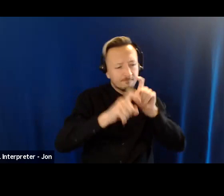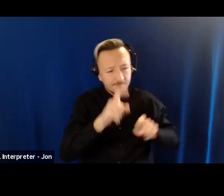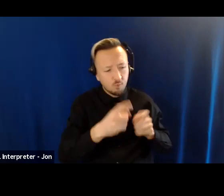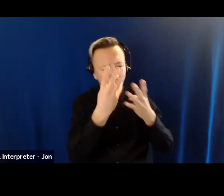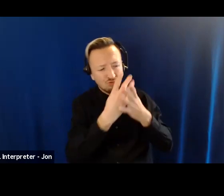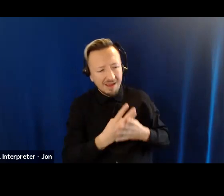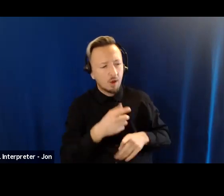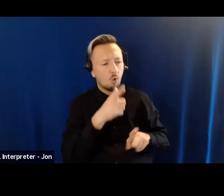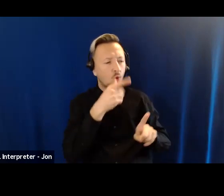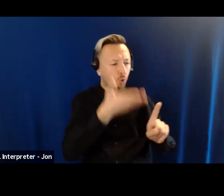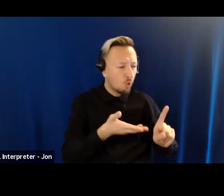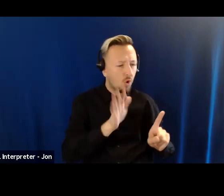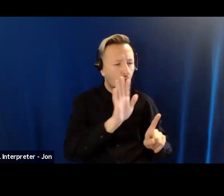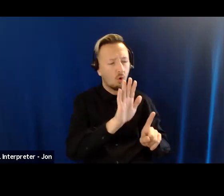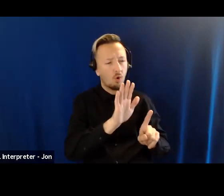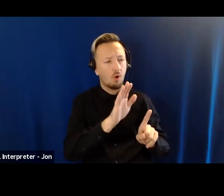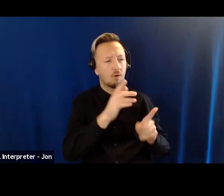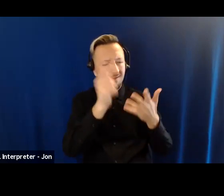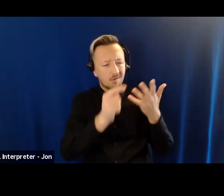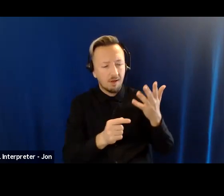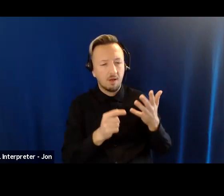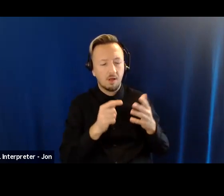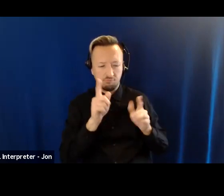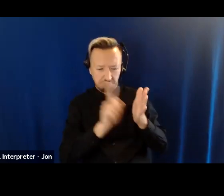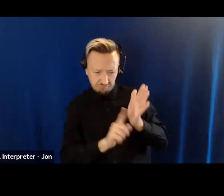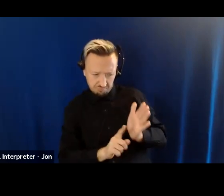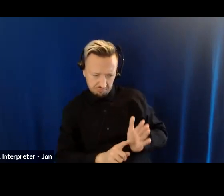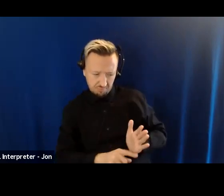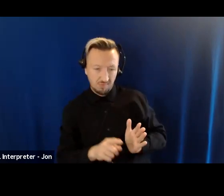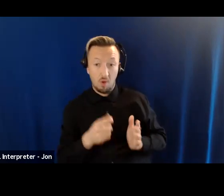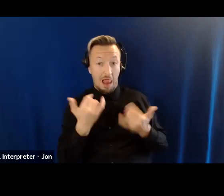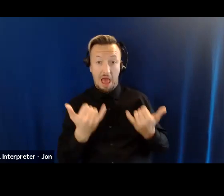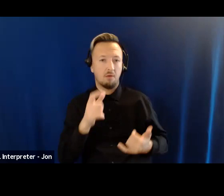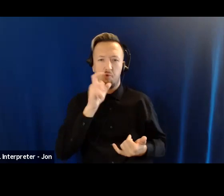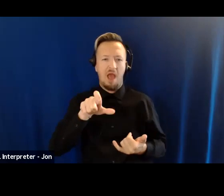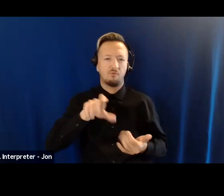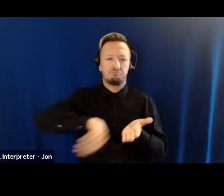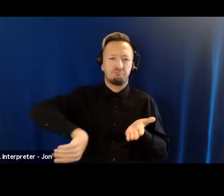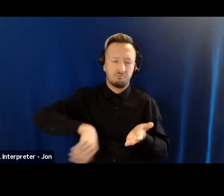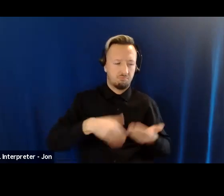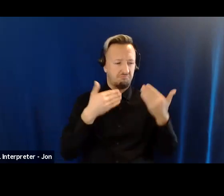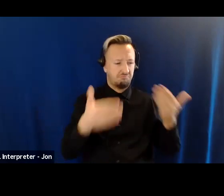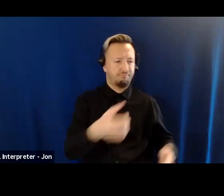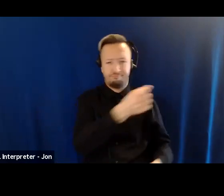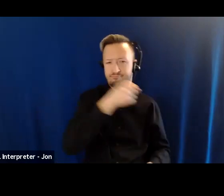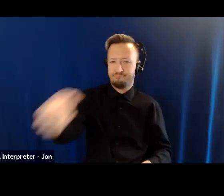can be admitted to a nursing home without any screening, without any